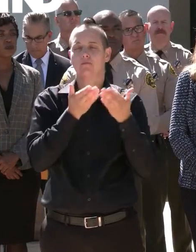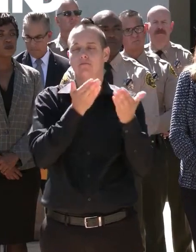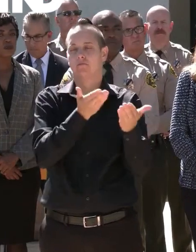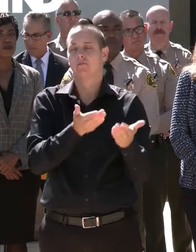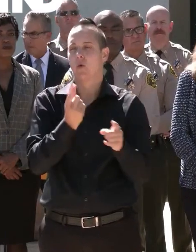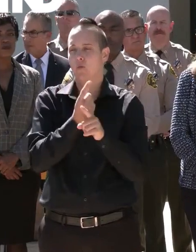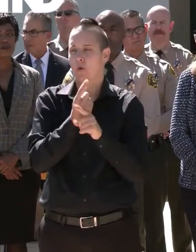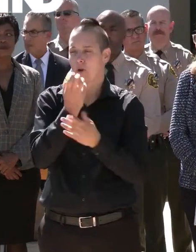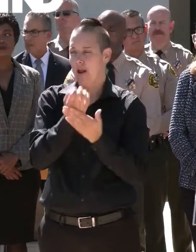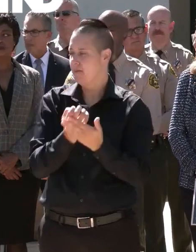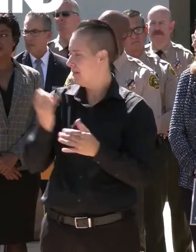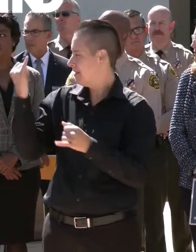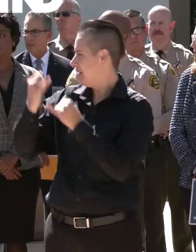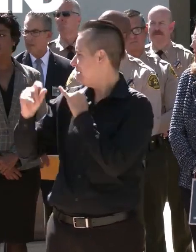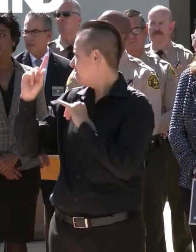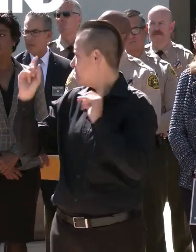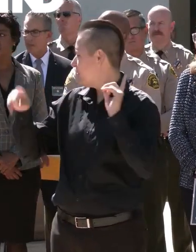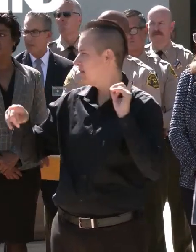appropriate evidence. Last